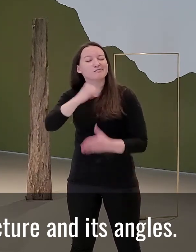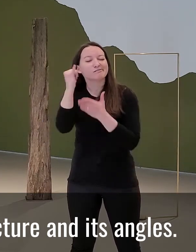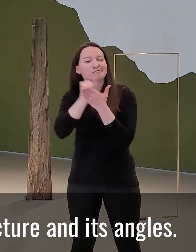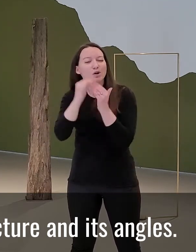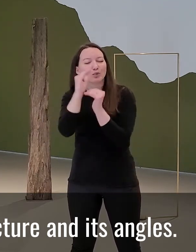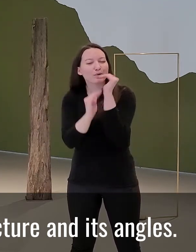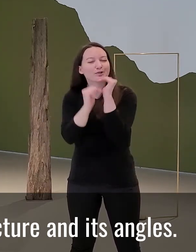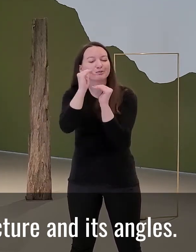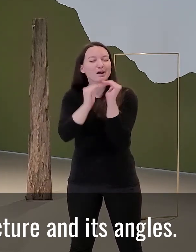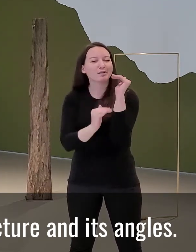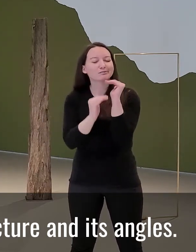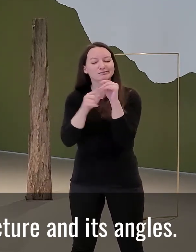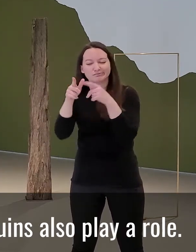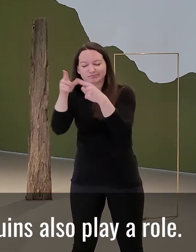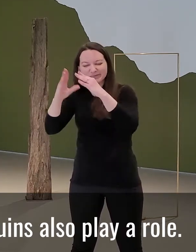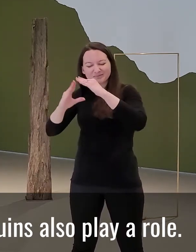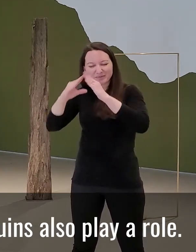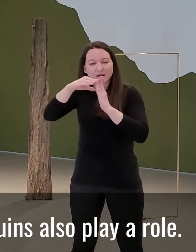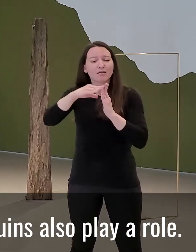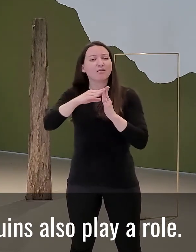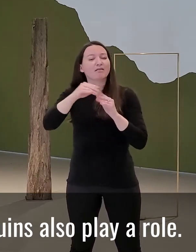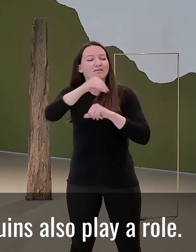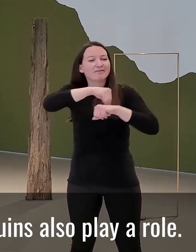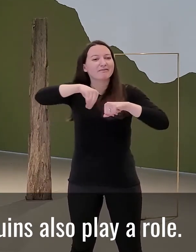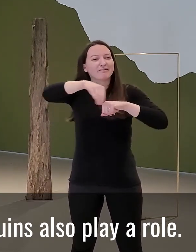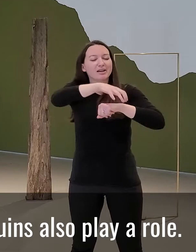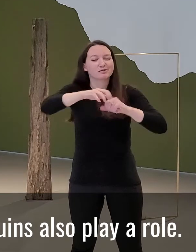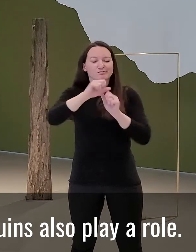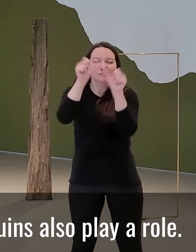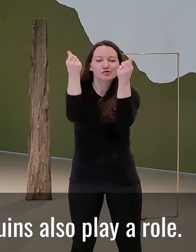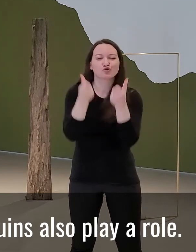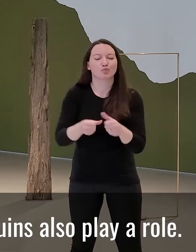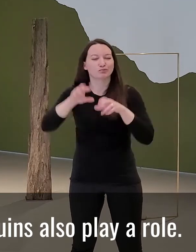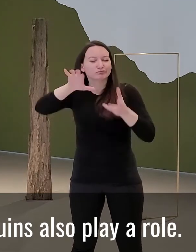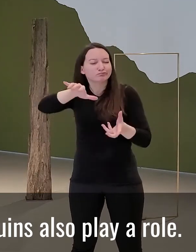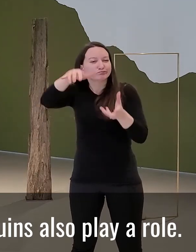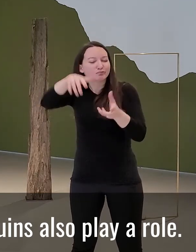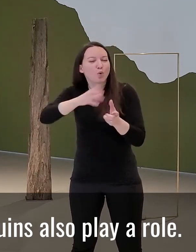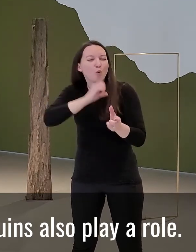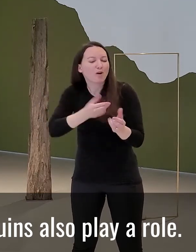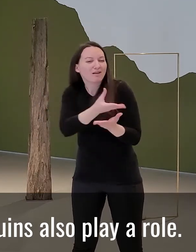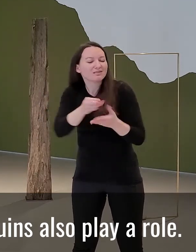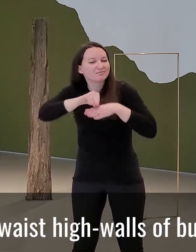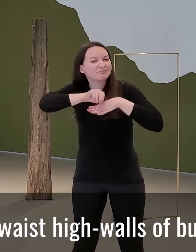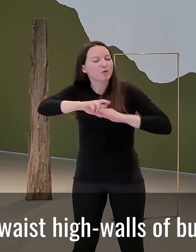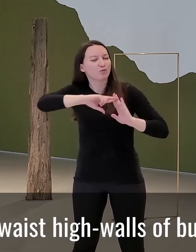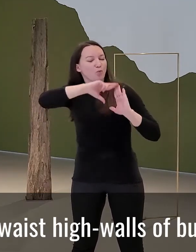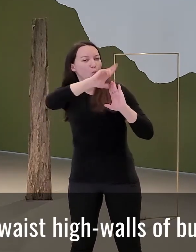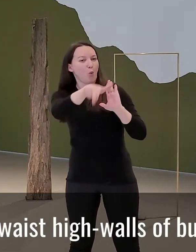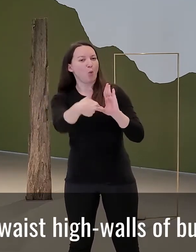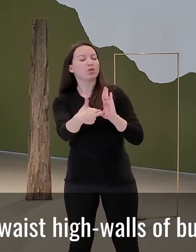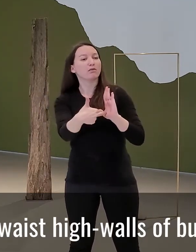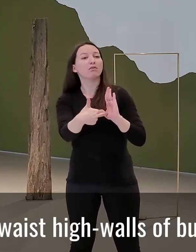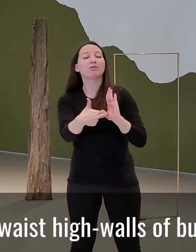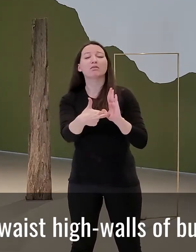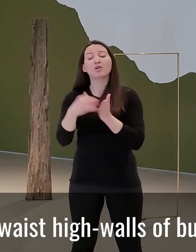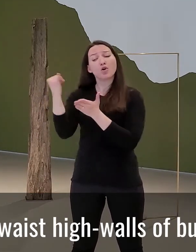angles. Aztec sculpture and ruins also play a role. The artist was inspired by the